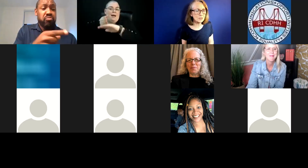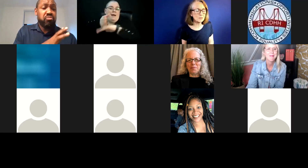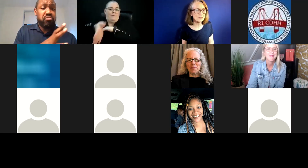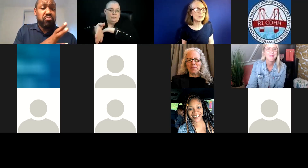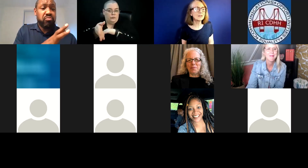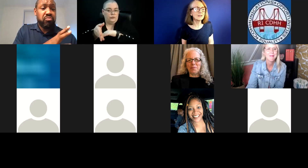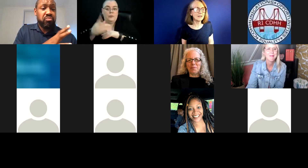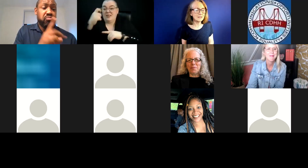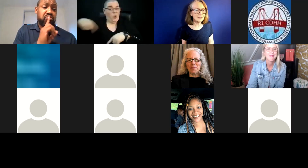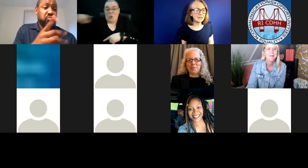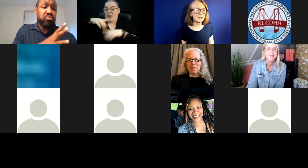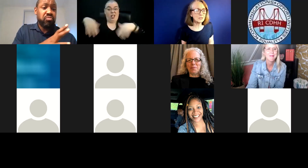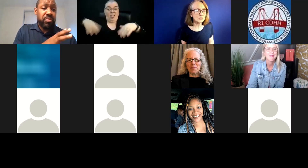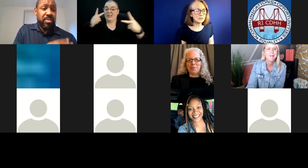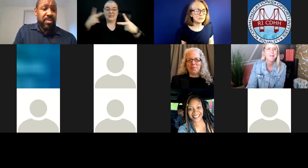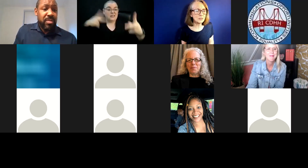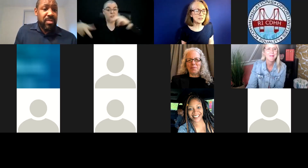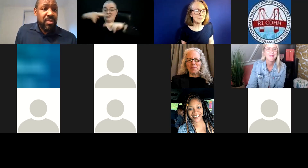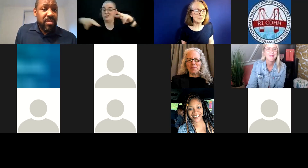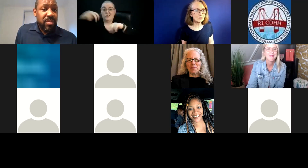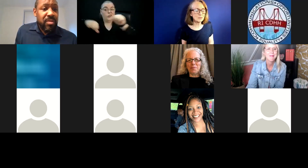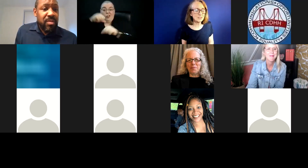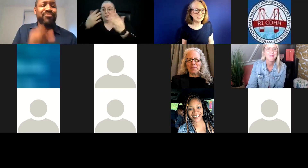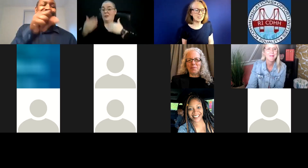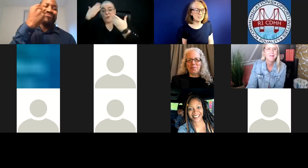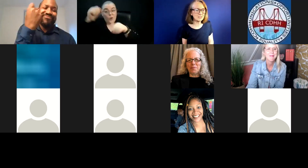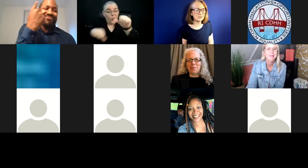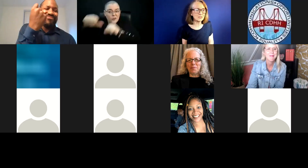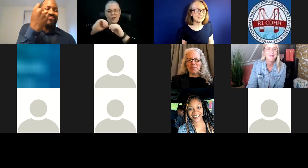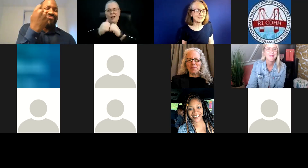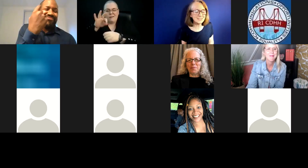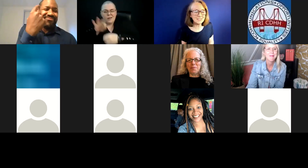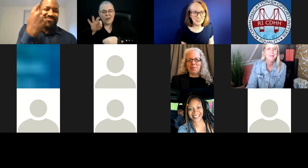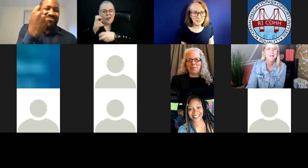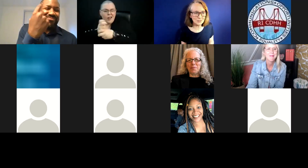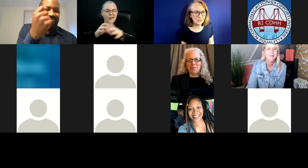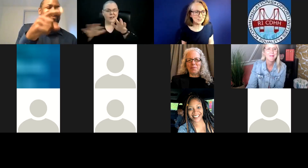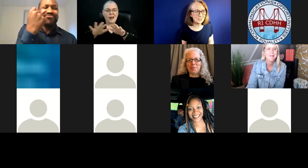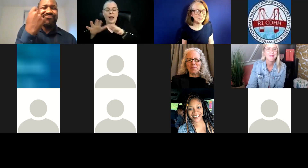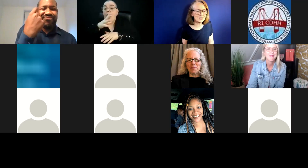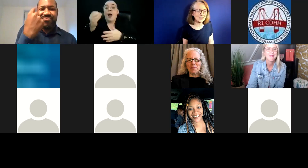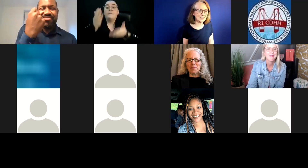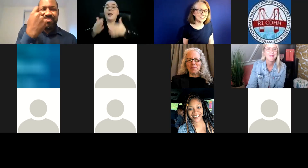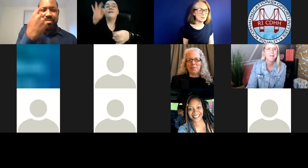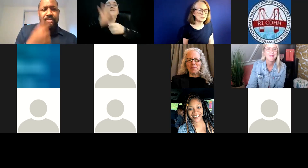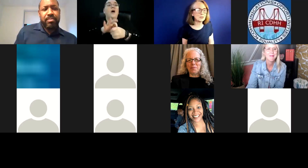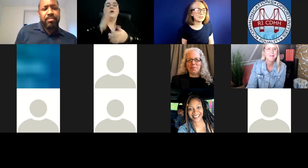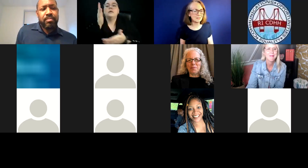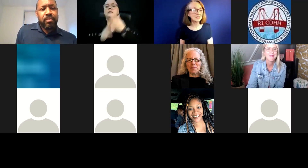agreement, and then we could do the voting afterward, because none of us have really seen each other. We don't really know each other. It may be tricky to